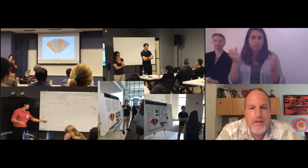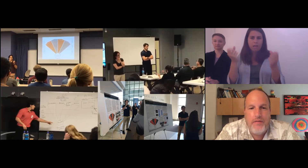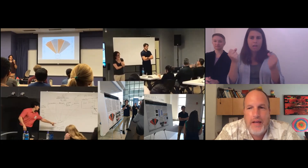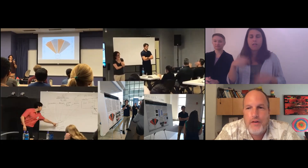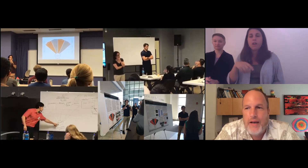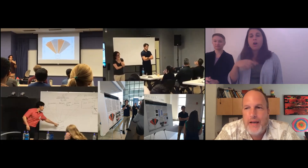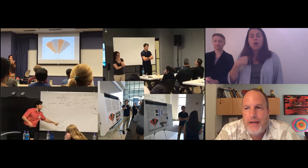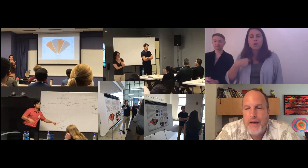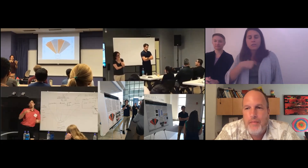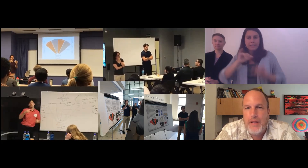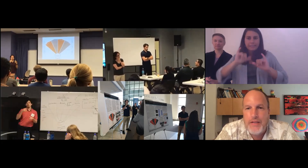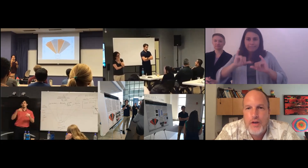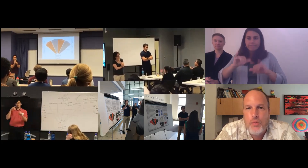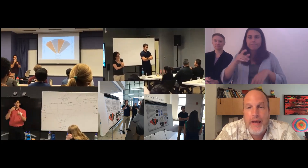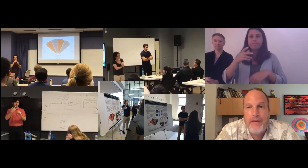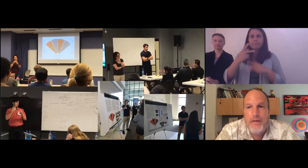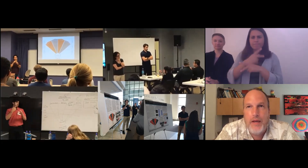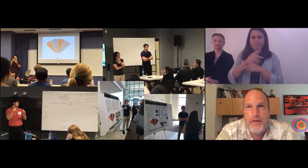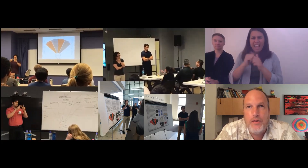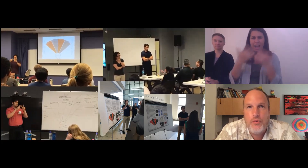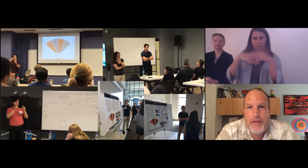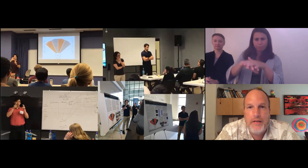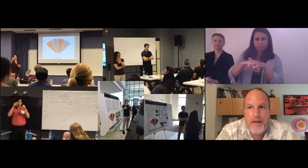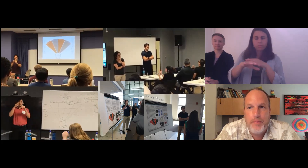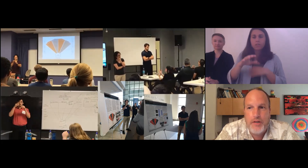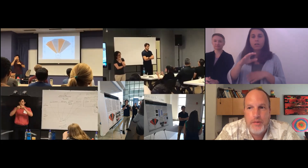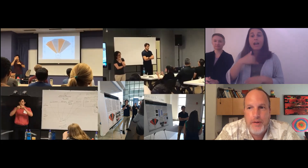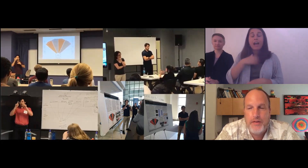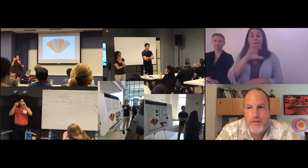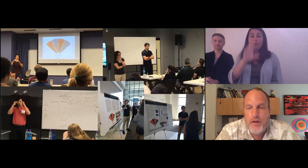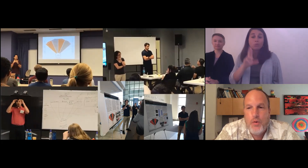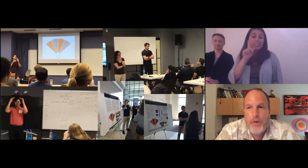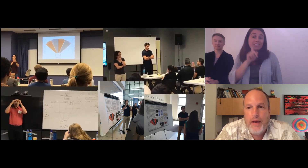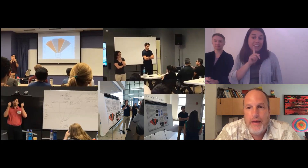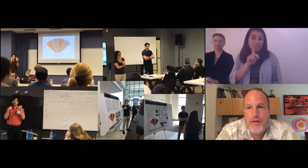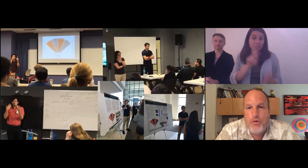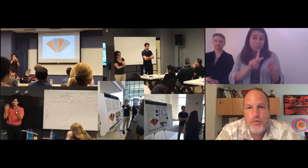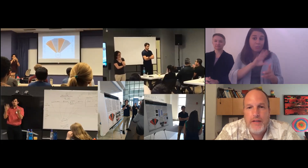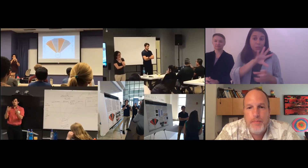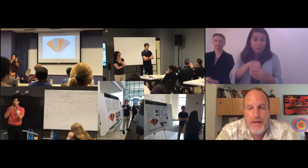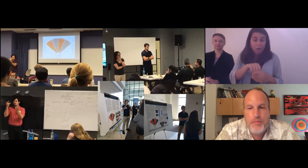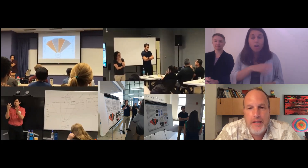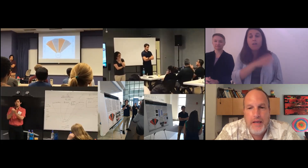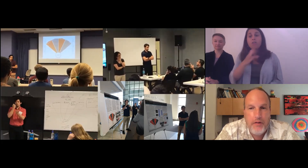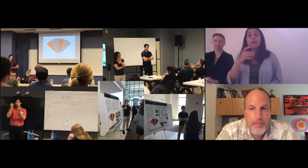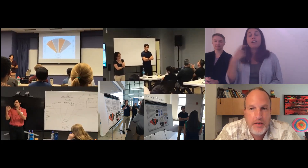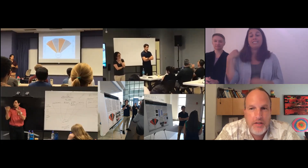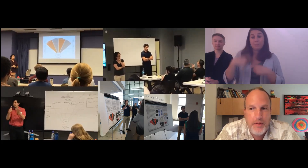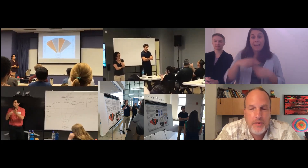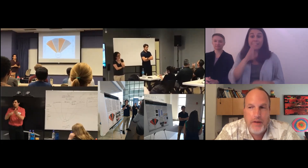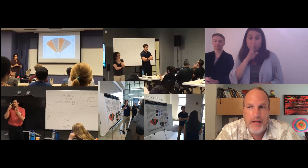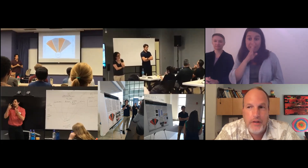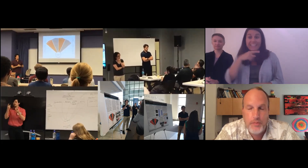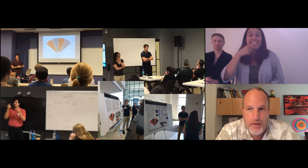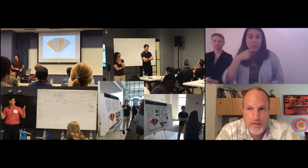ways of integrating LESCO. We had Costa Rican deaf participants. We had Costa Rican Spanish-speaking hearing participants,